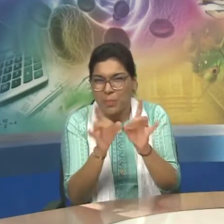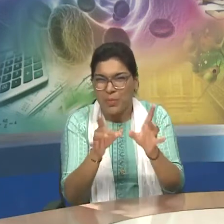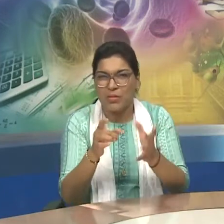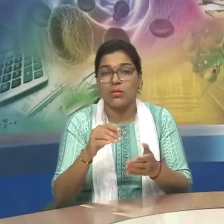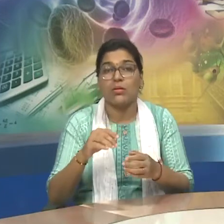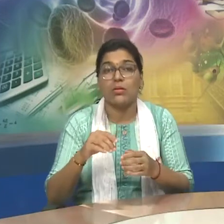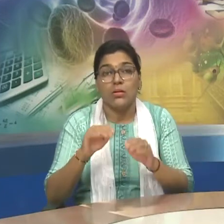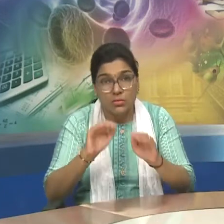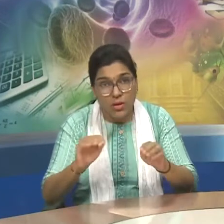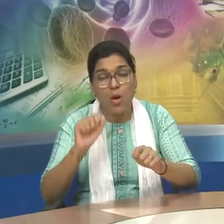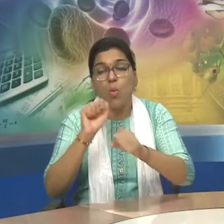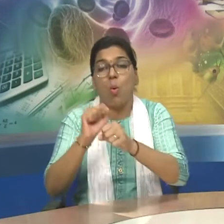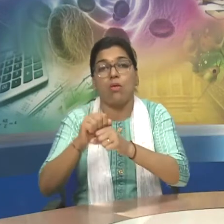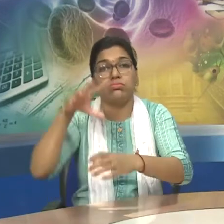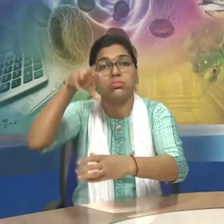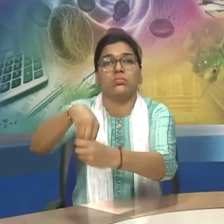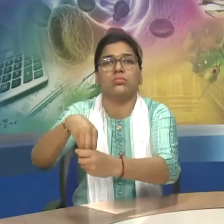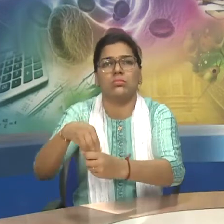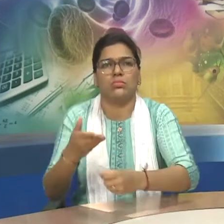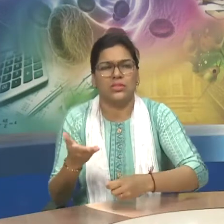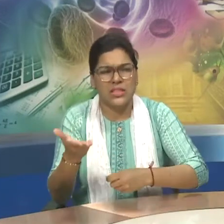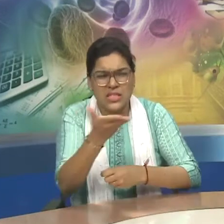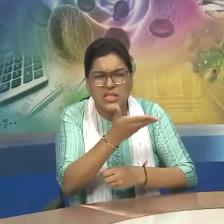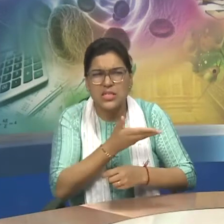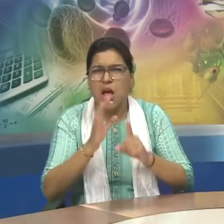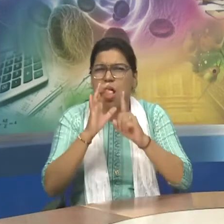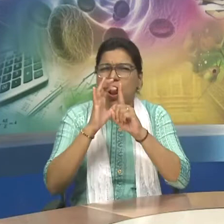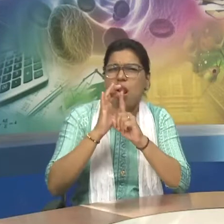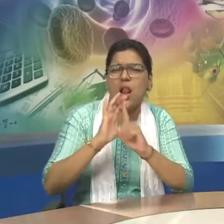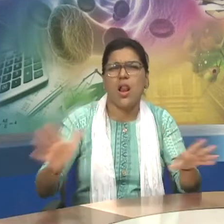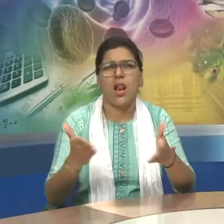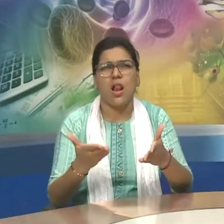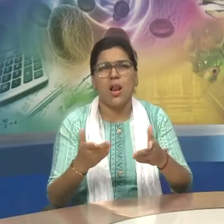children to work on.